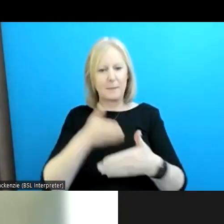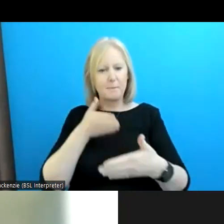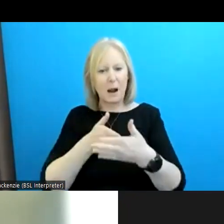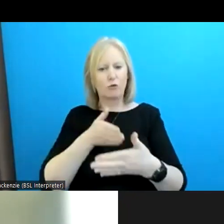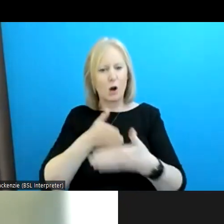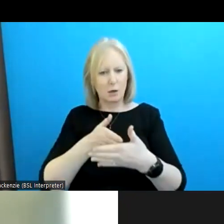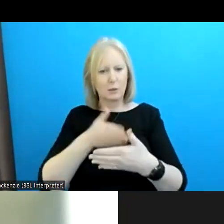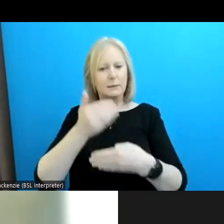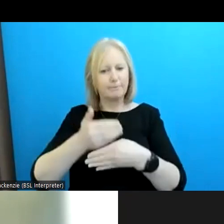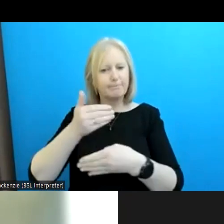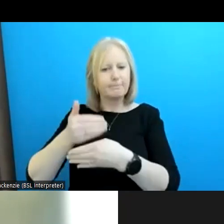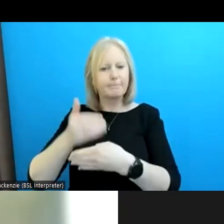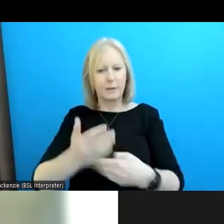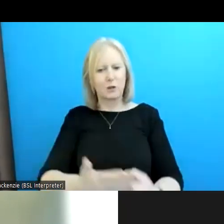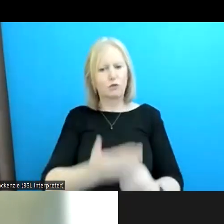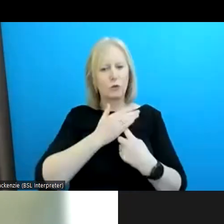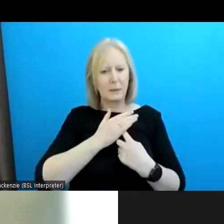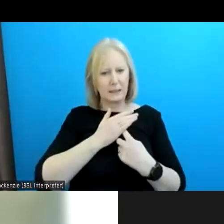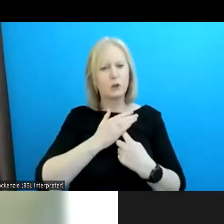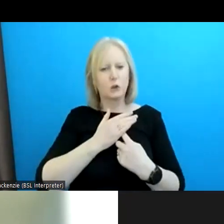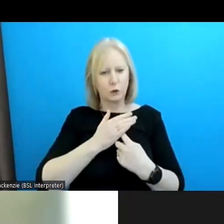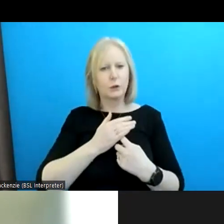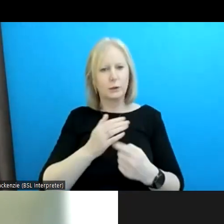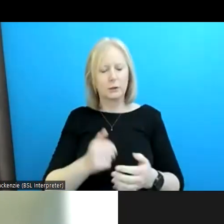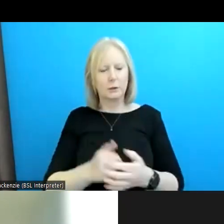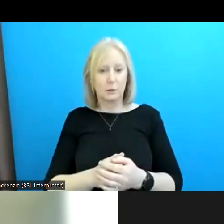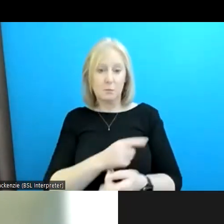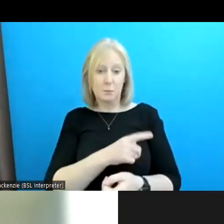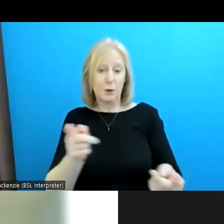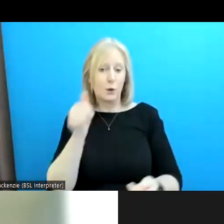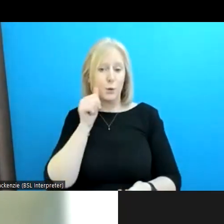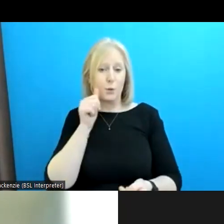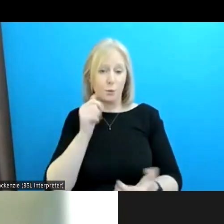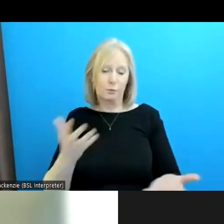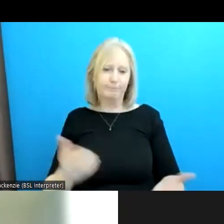a large group of our community. But of course, I don't need to tell you that, do I?